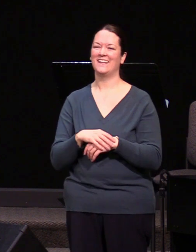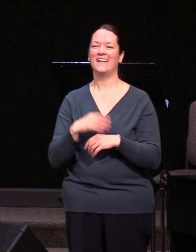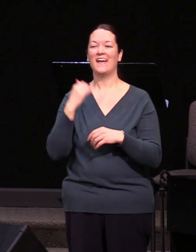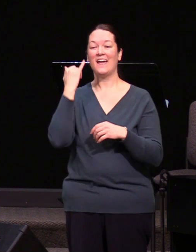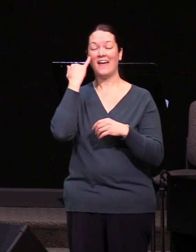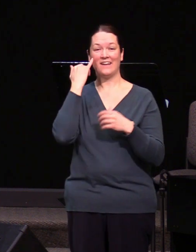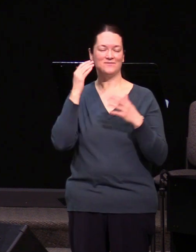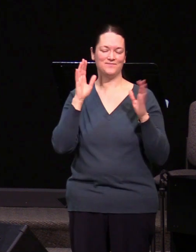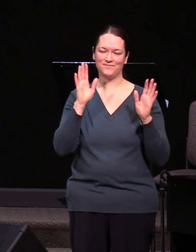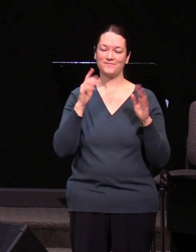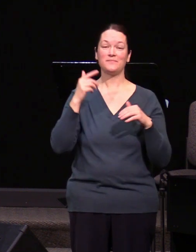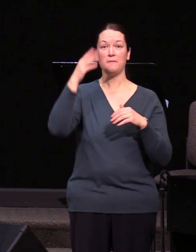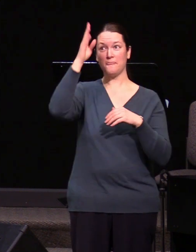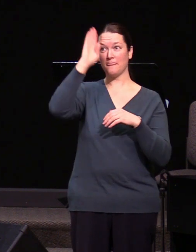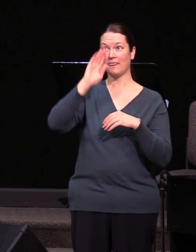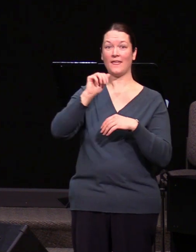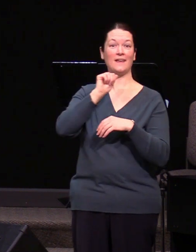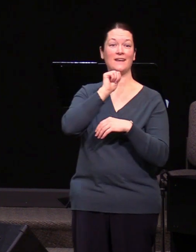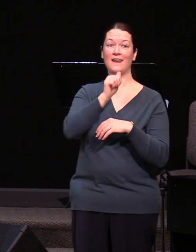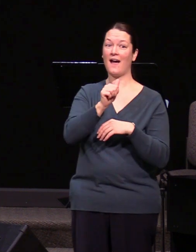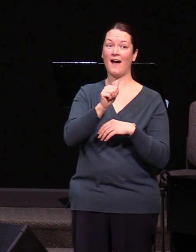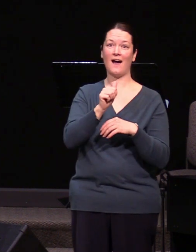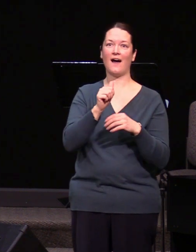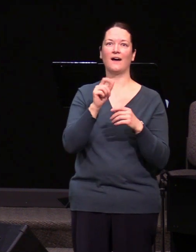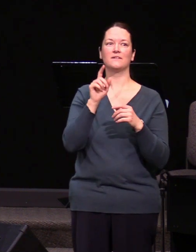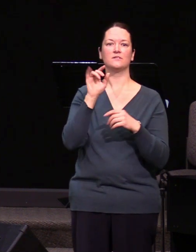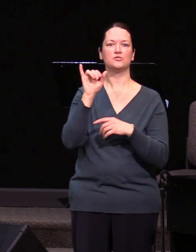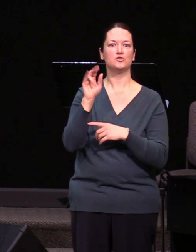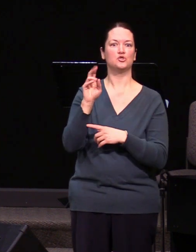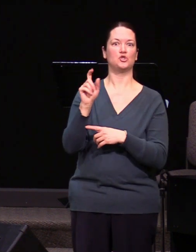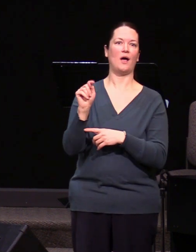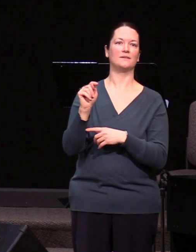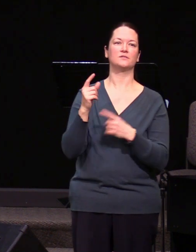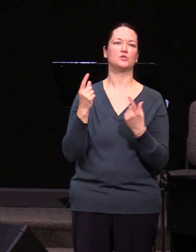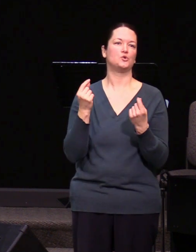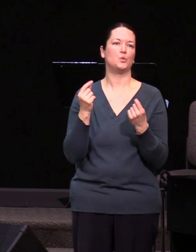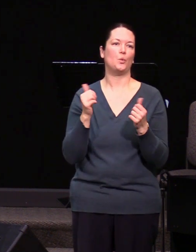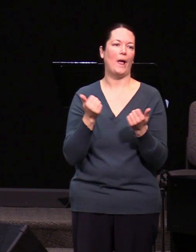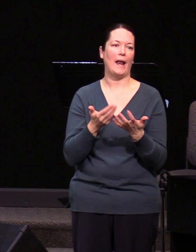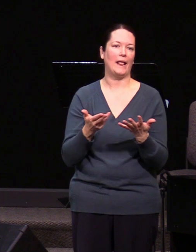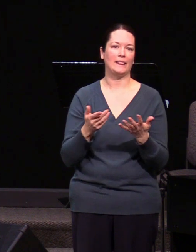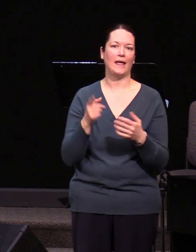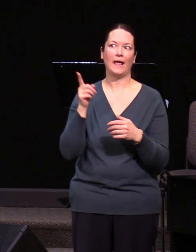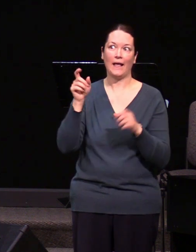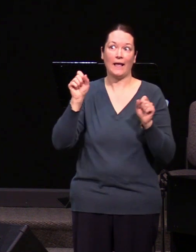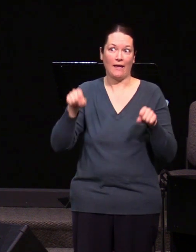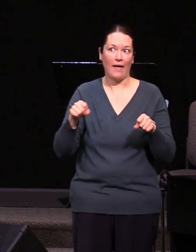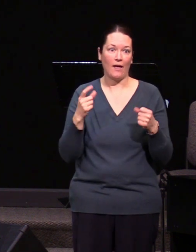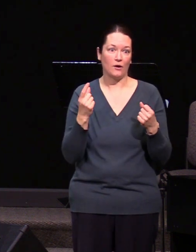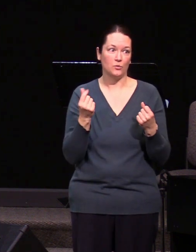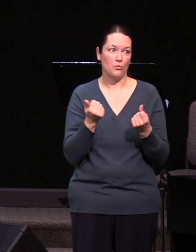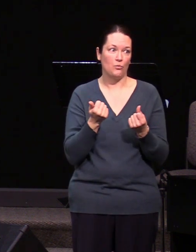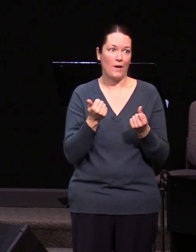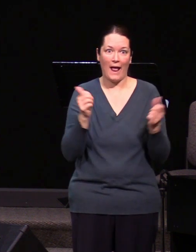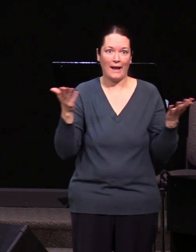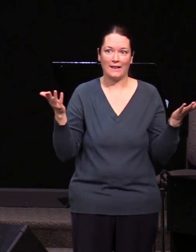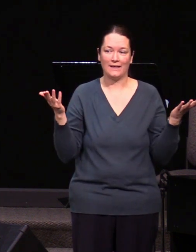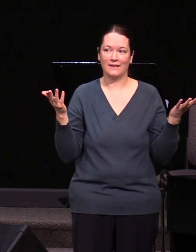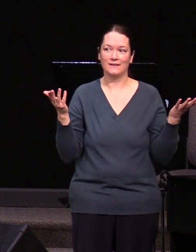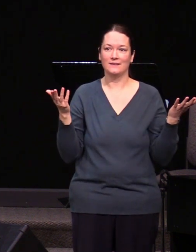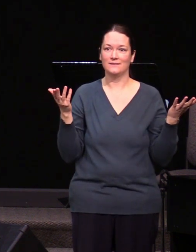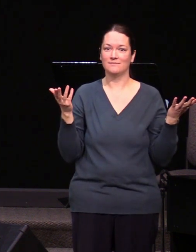Here's the thing. God doesn't just do anything. All right? He can do everything.